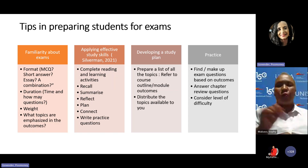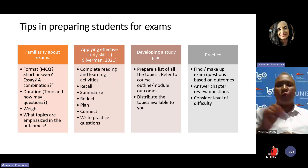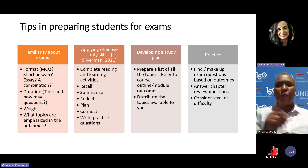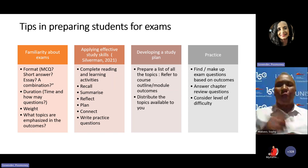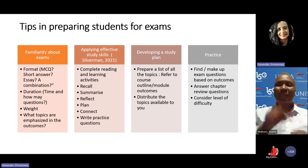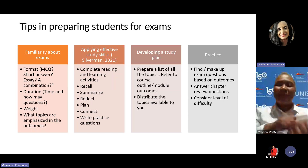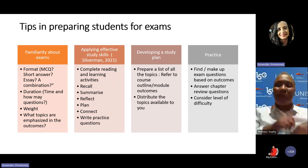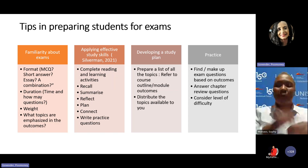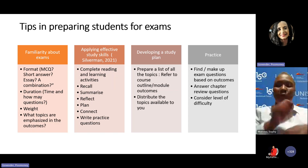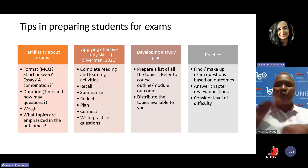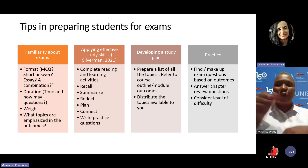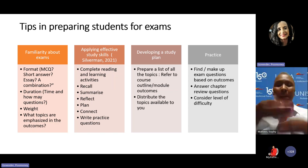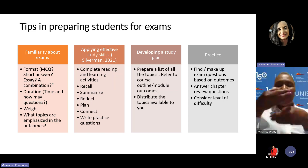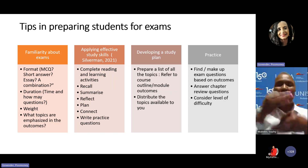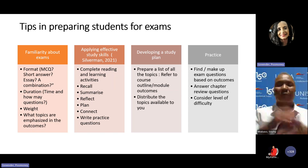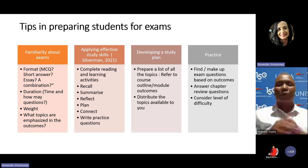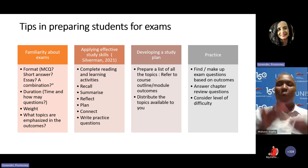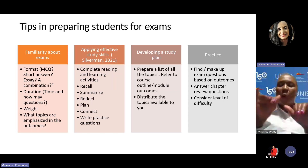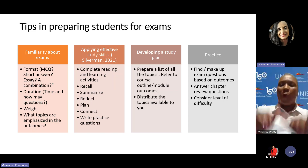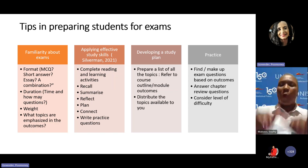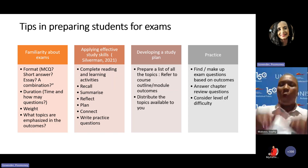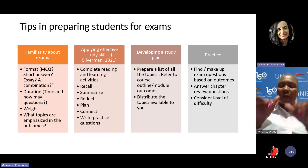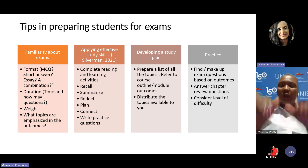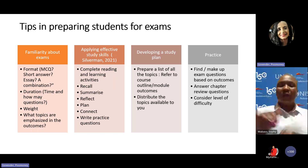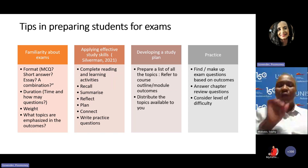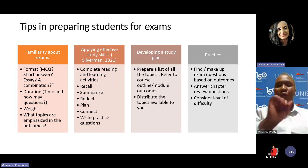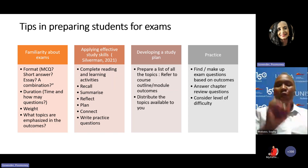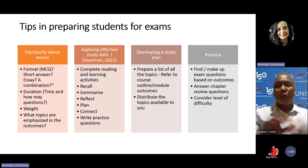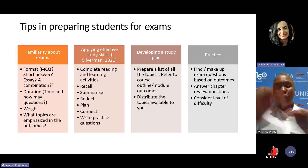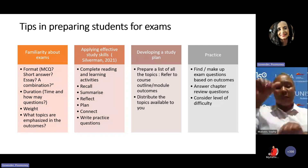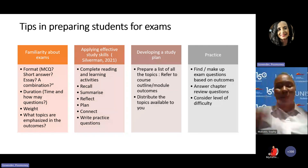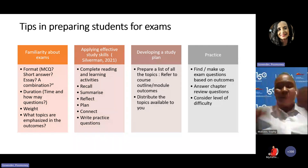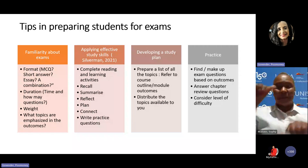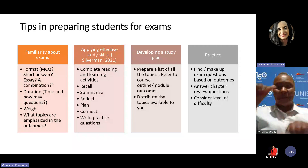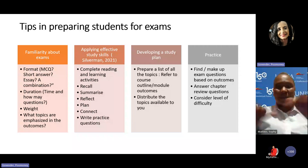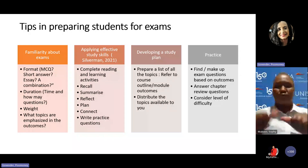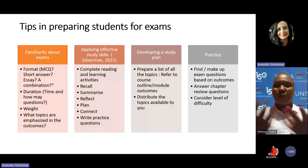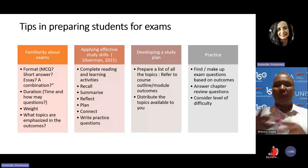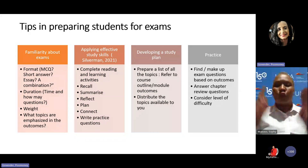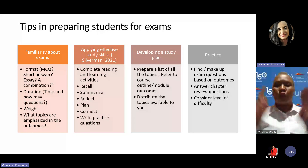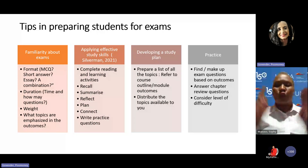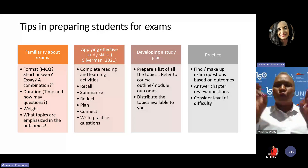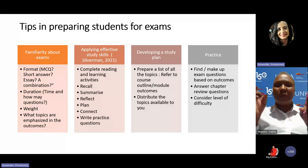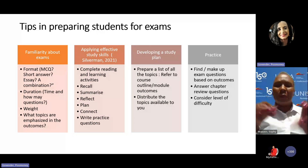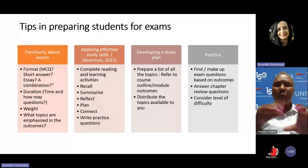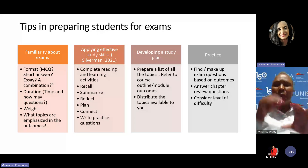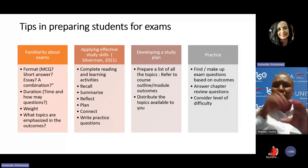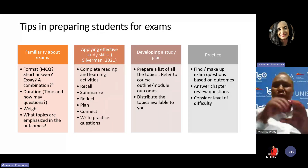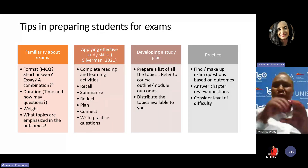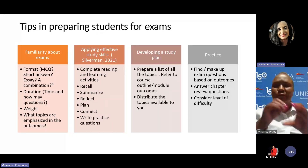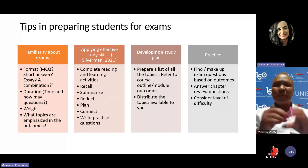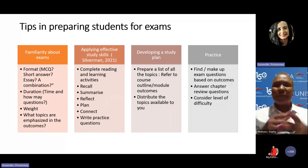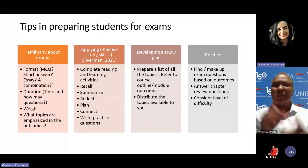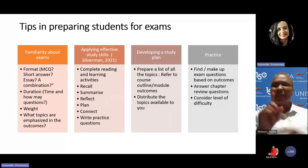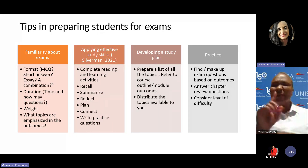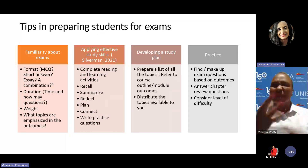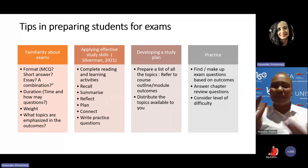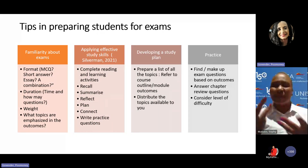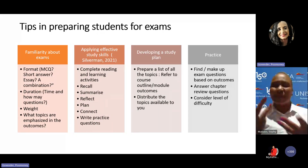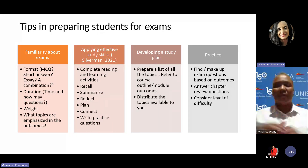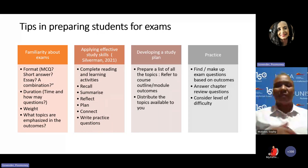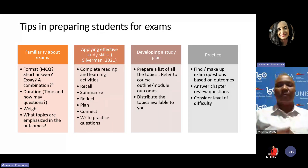paper? What is the weighting of your assessments? And what topics are going to be emphasized in your